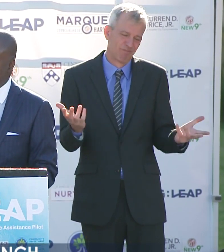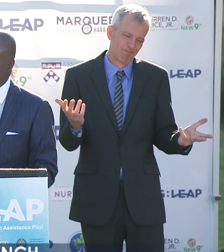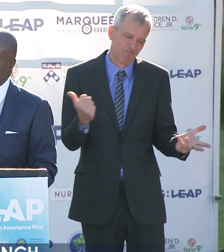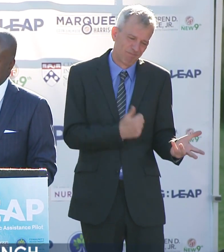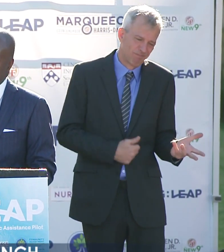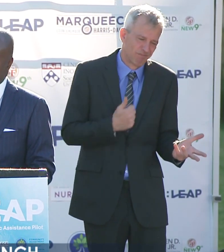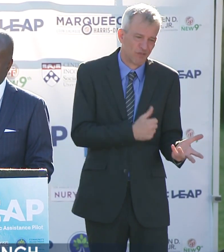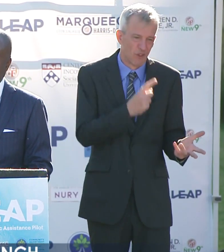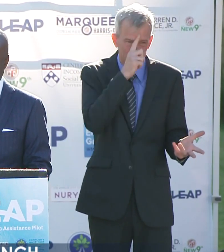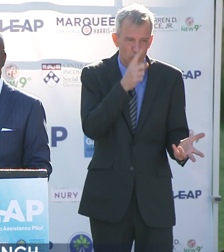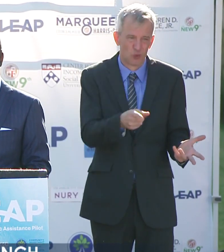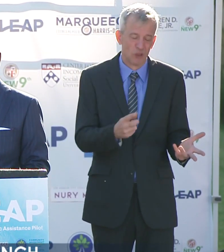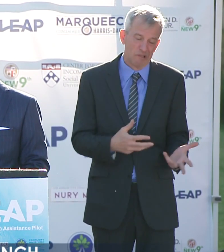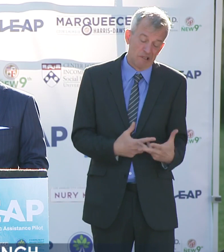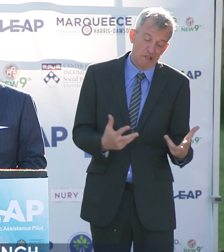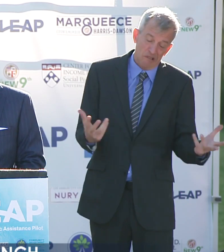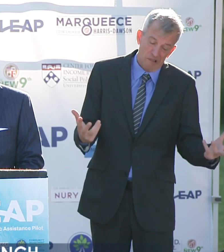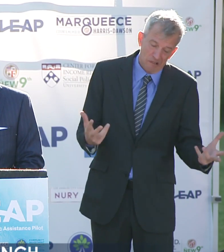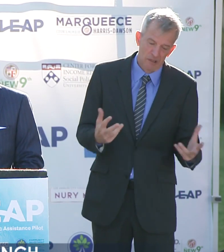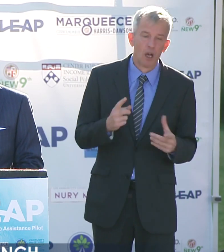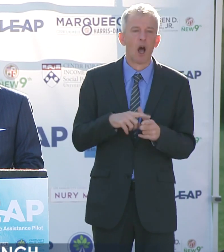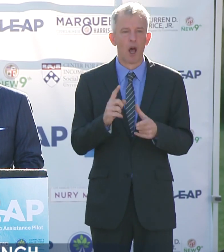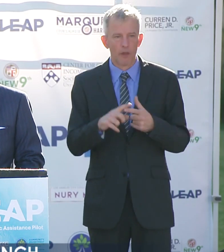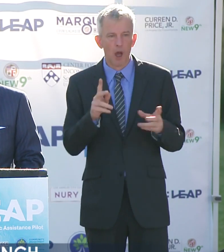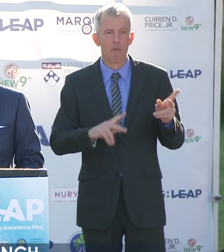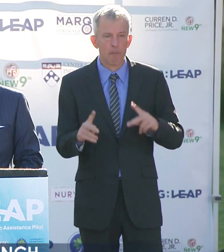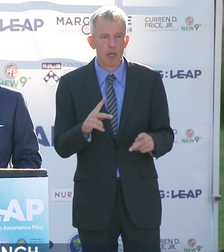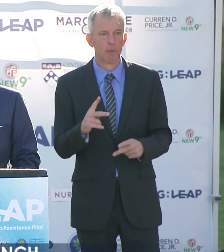And then there are those like Councilman Price,